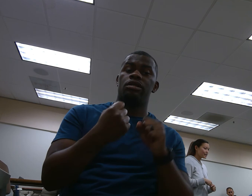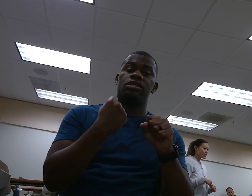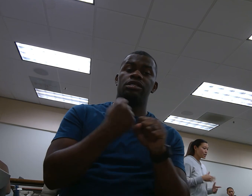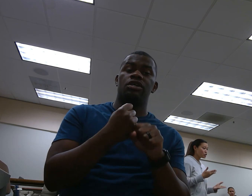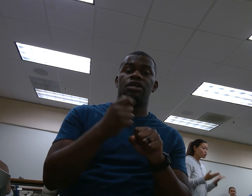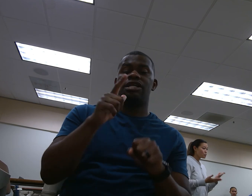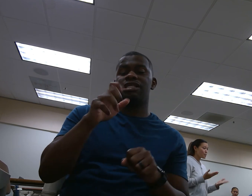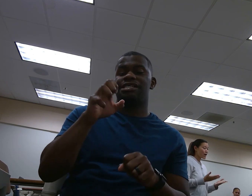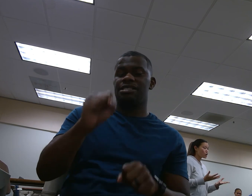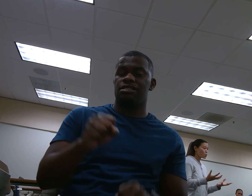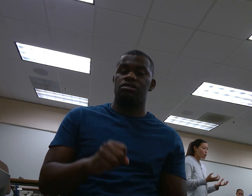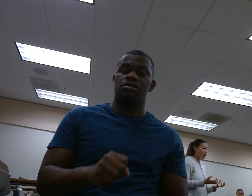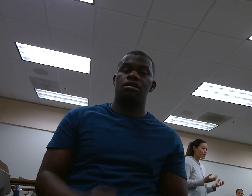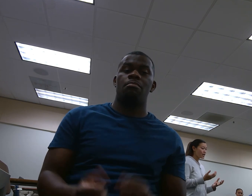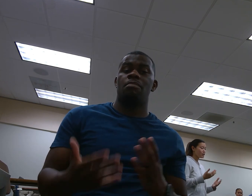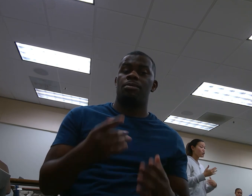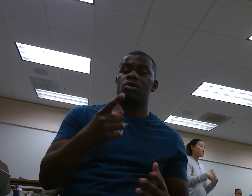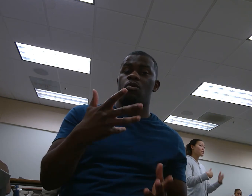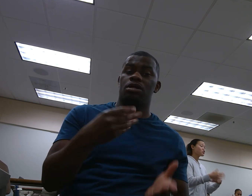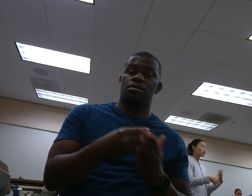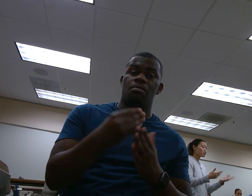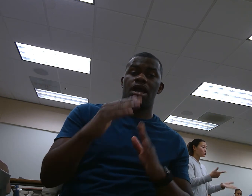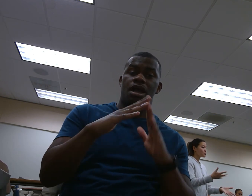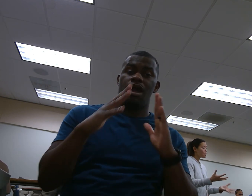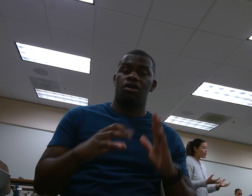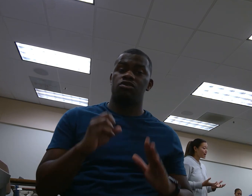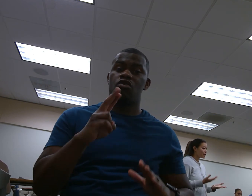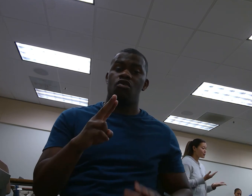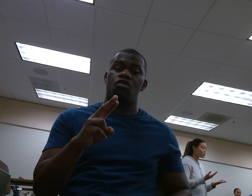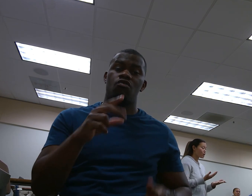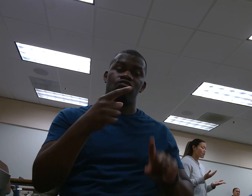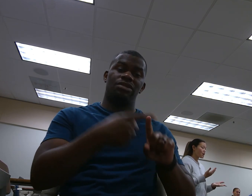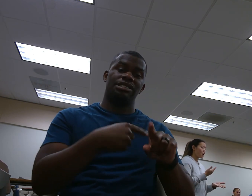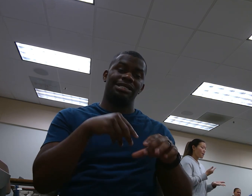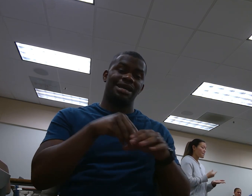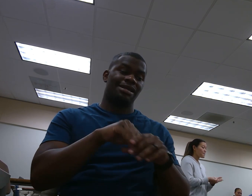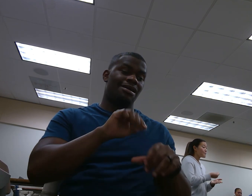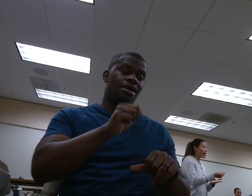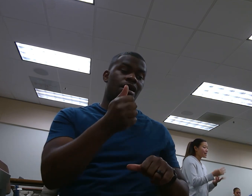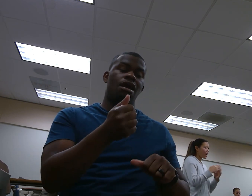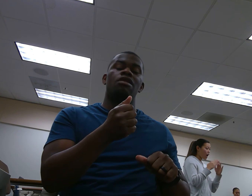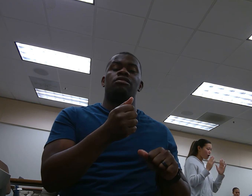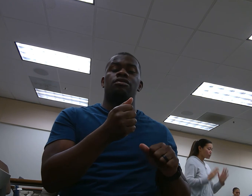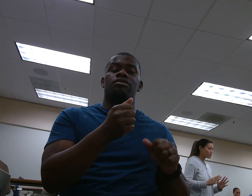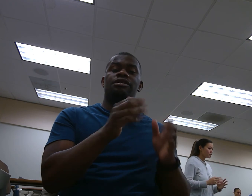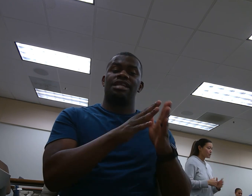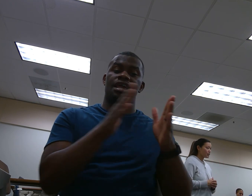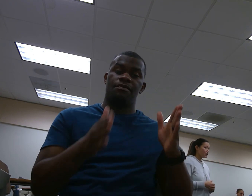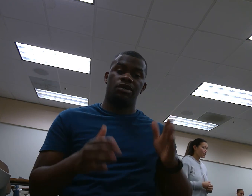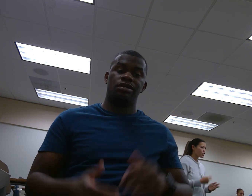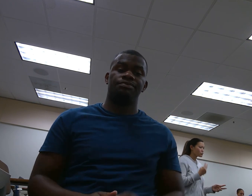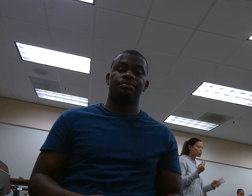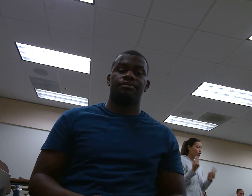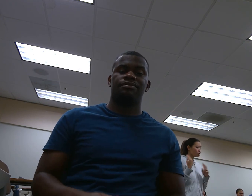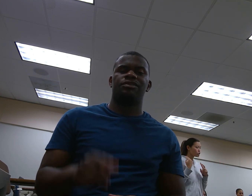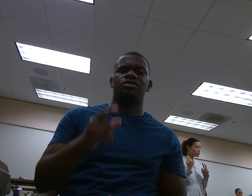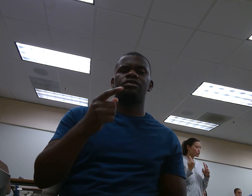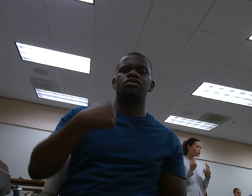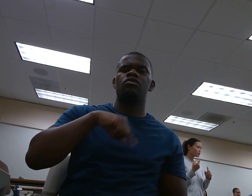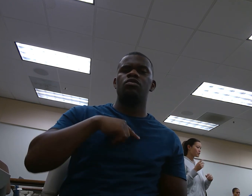a house, or then you might want to rent in another neighborhood. And as we saw earlier in the kind of 2003 to 2008